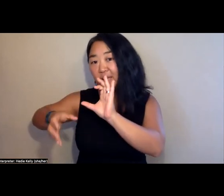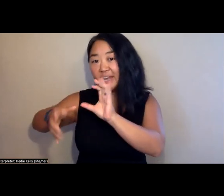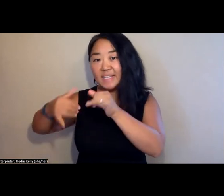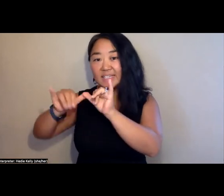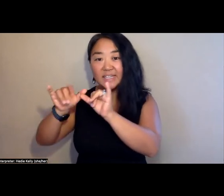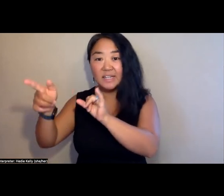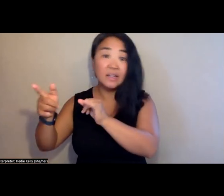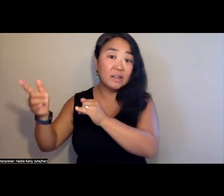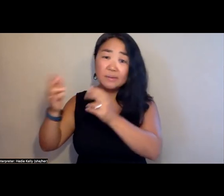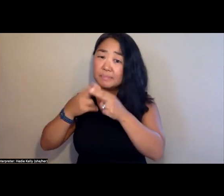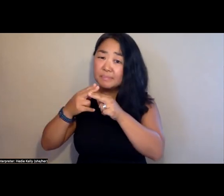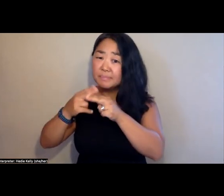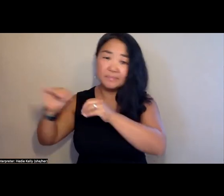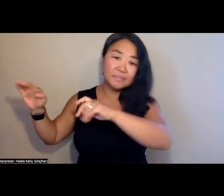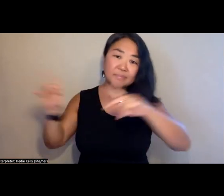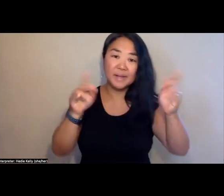find their way back.